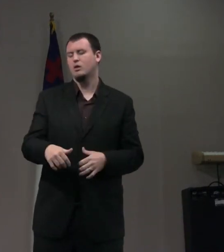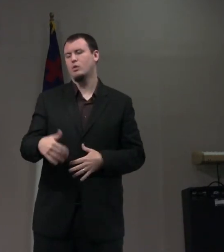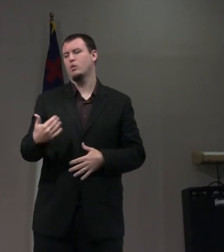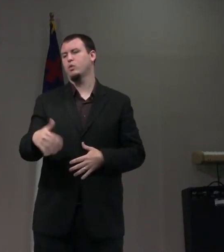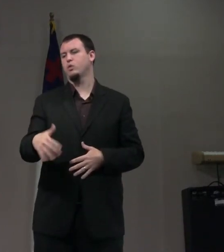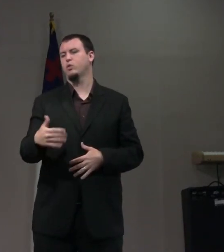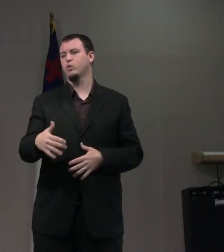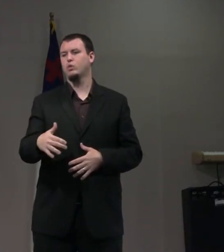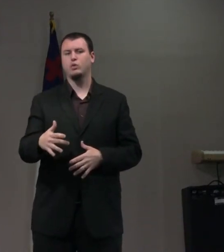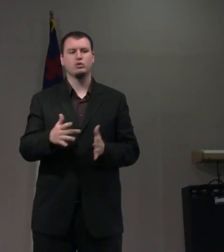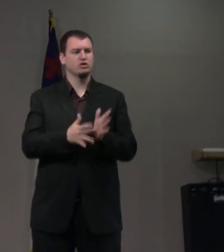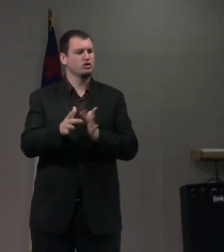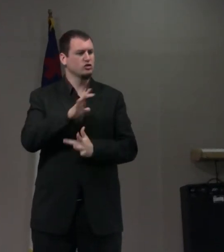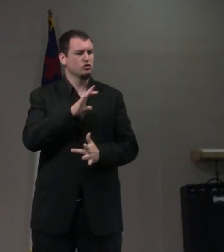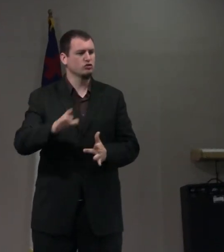helps us to get along.